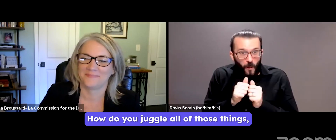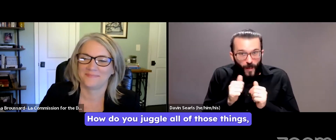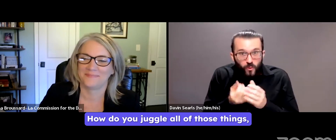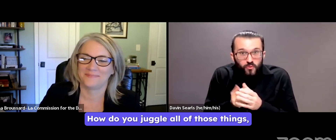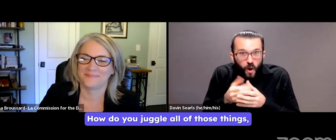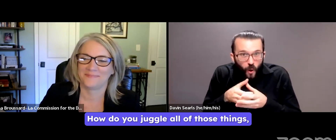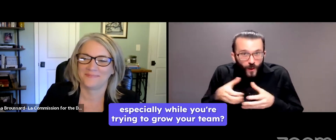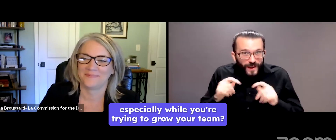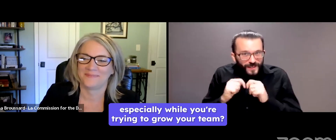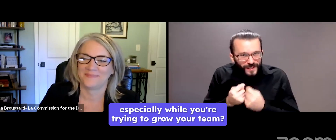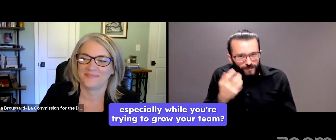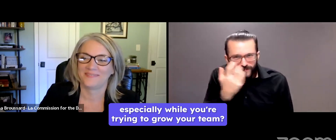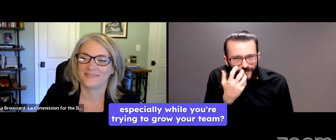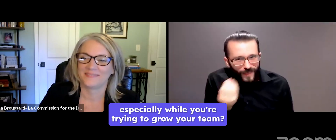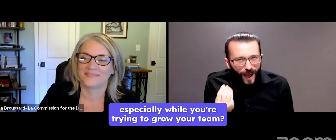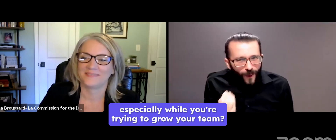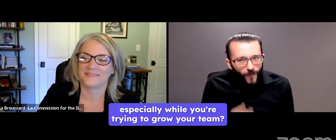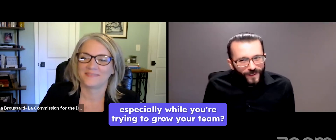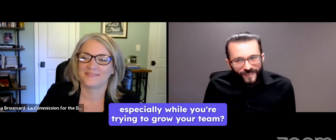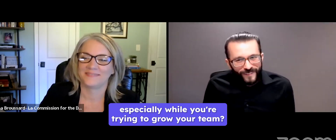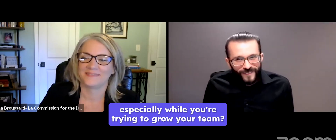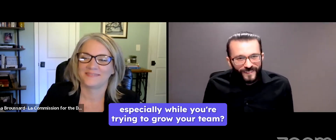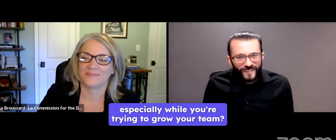of those things, especially while you're trying to grow your team?